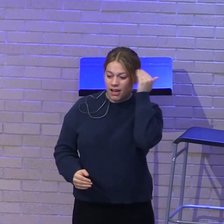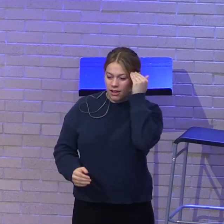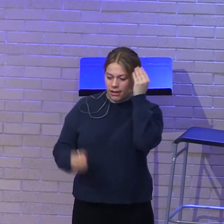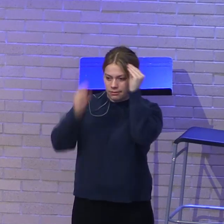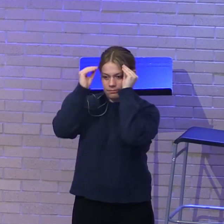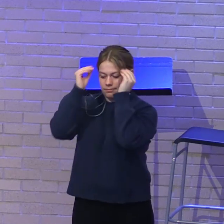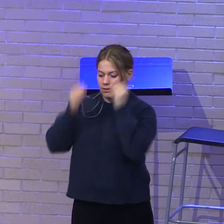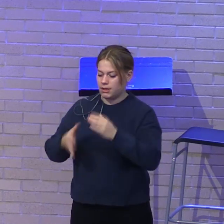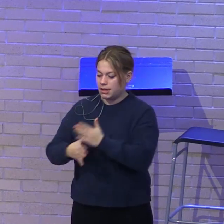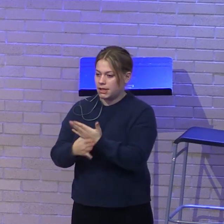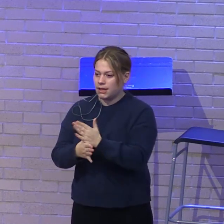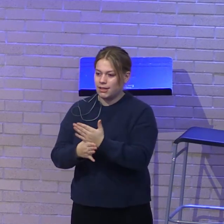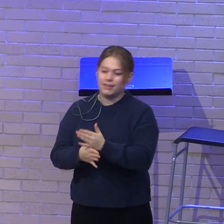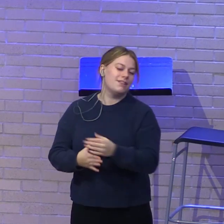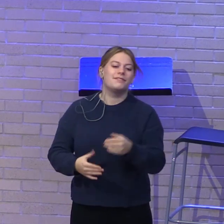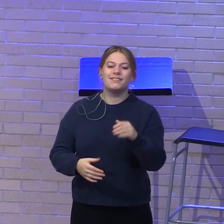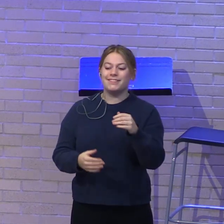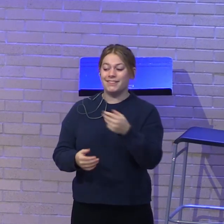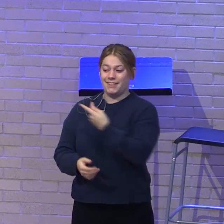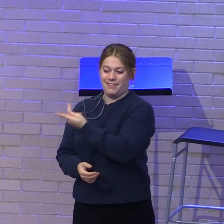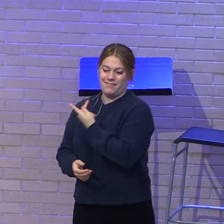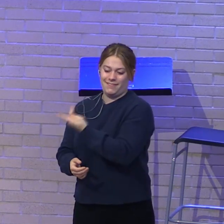he is my salamander catching partner.